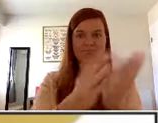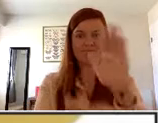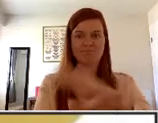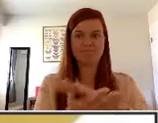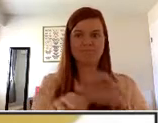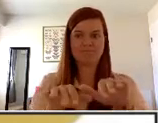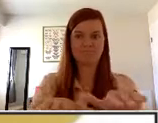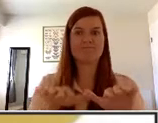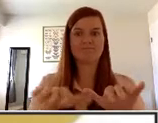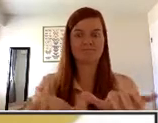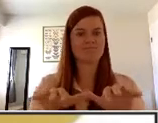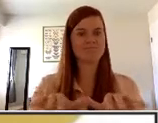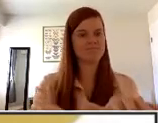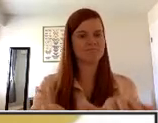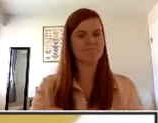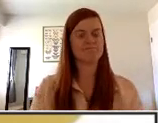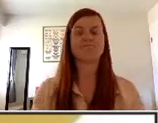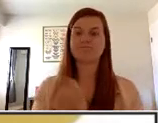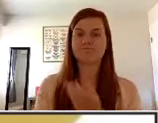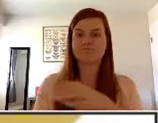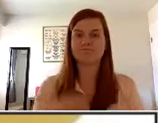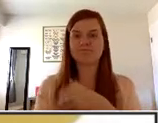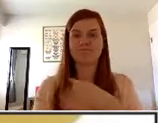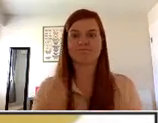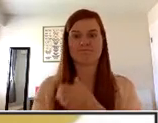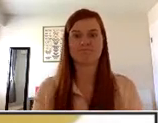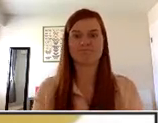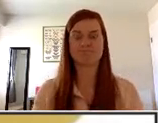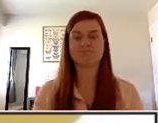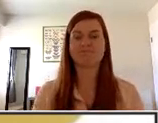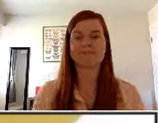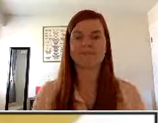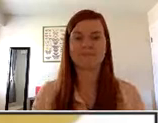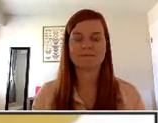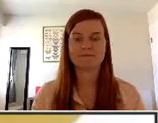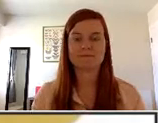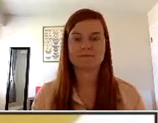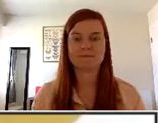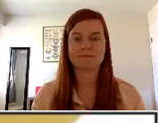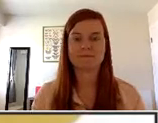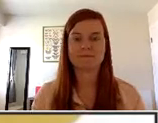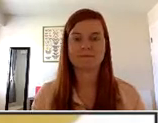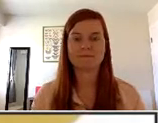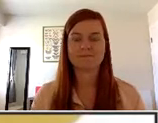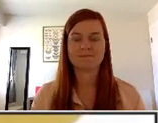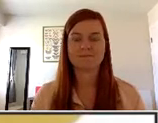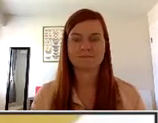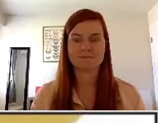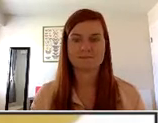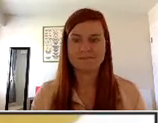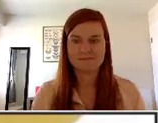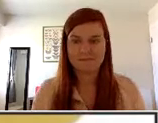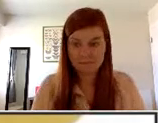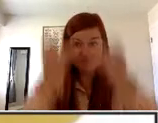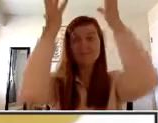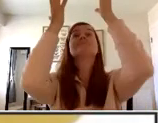it again and spun it around in her hand several times. When the dough was just